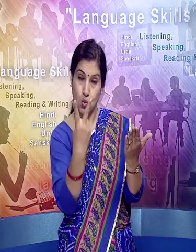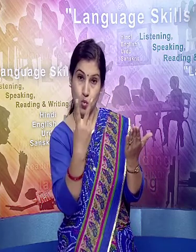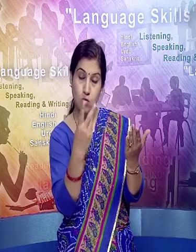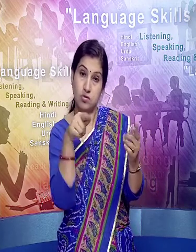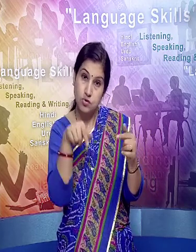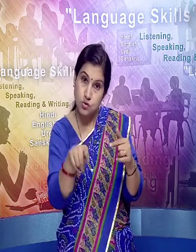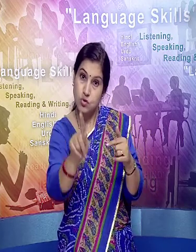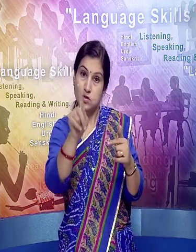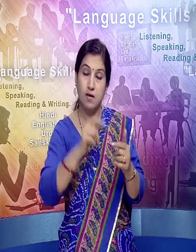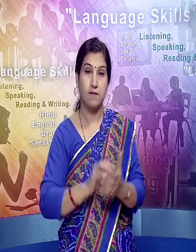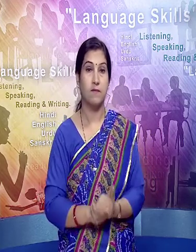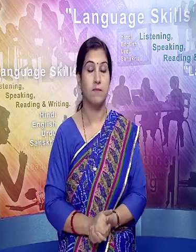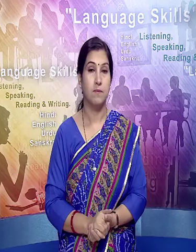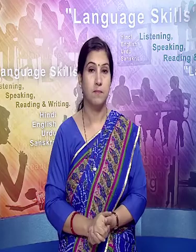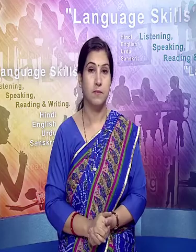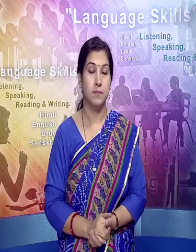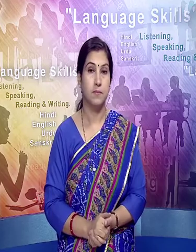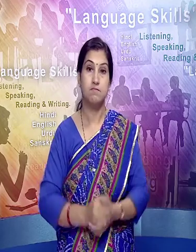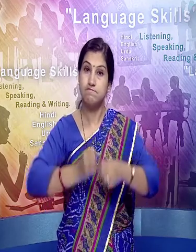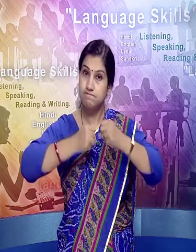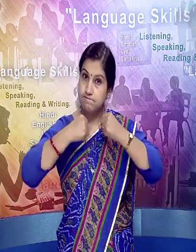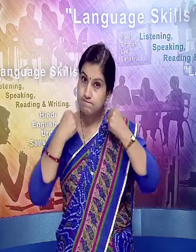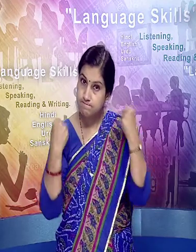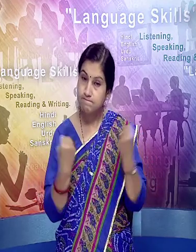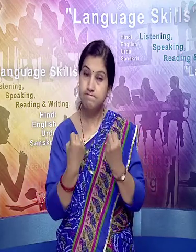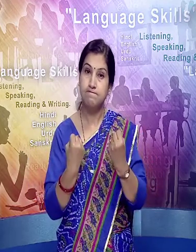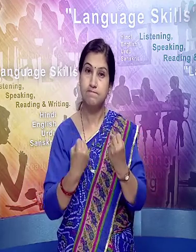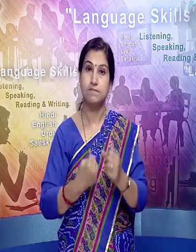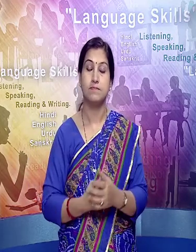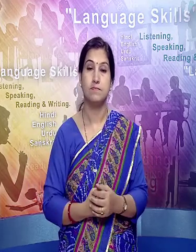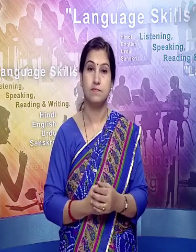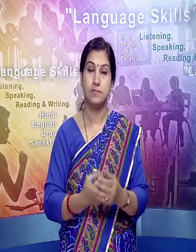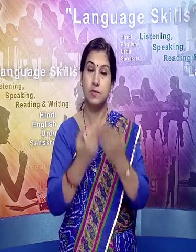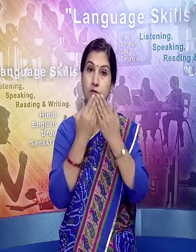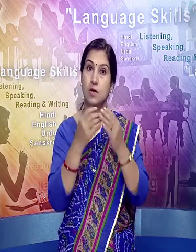yourself. Work hard, study well. Thank you.